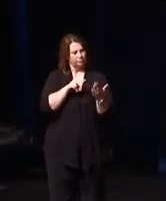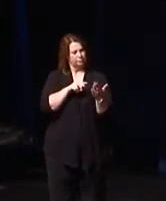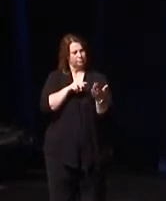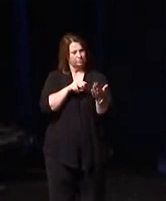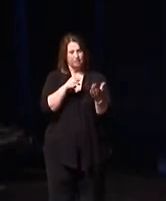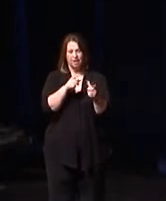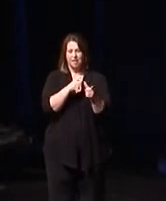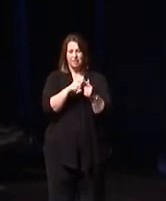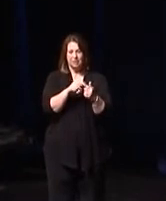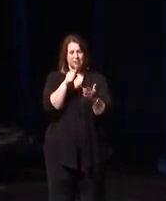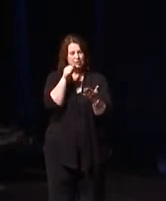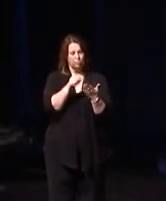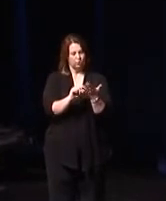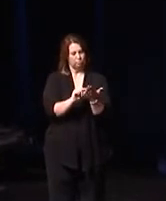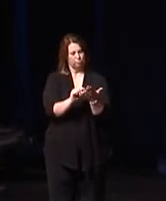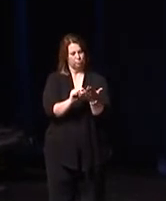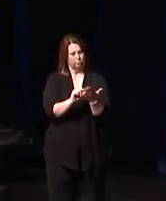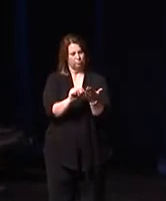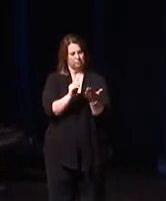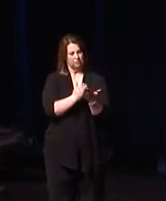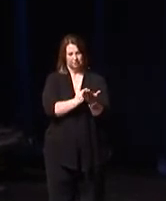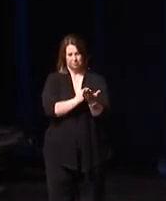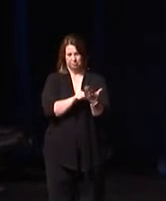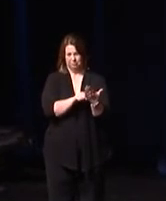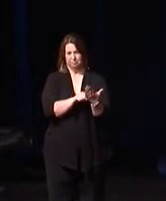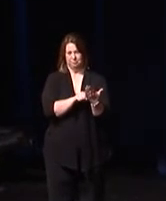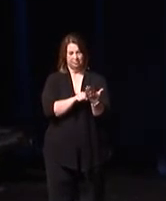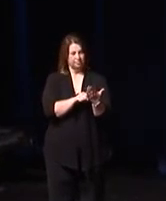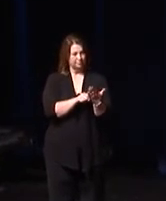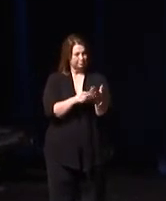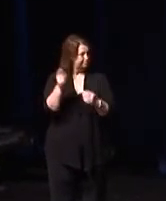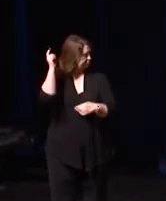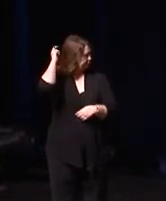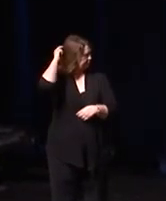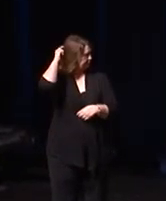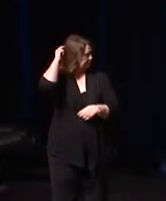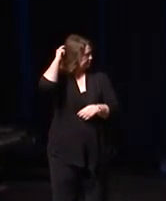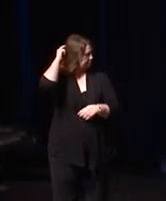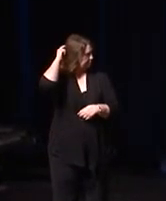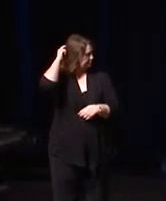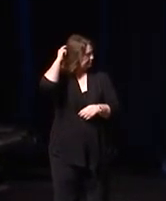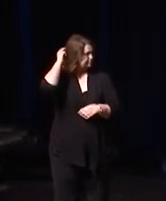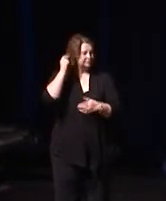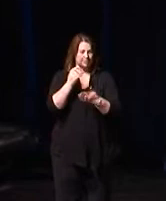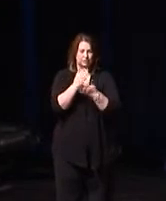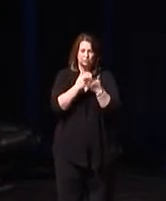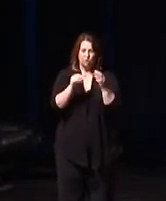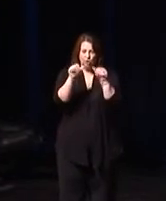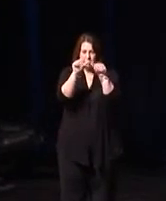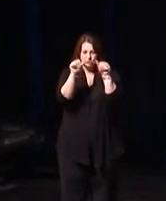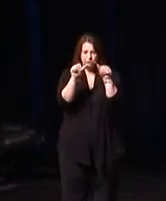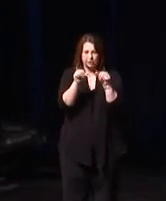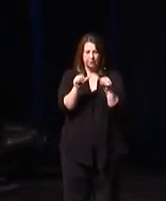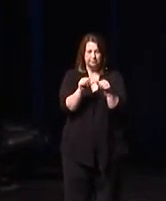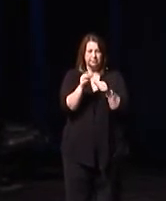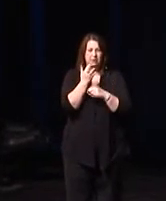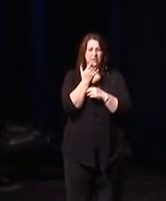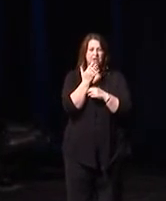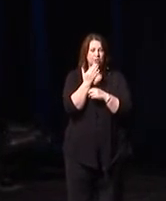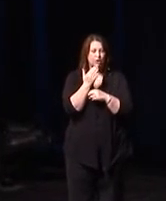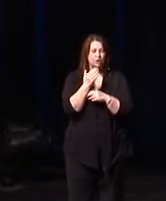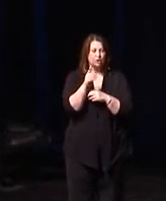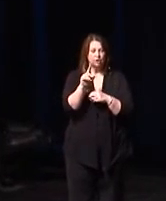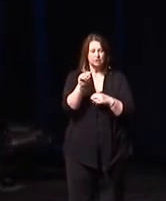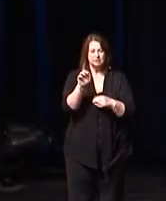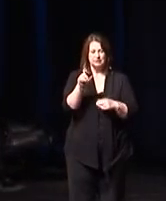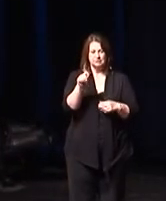doesn't, where the print doesn't jiggle anymore? See, back here in the back of the brain, there's circuits of shape, color, motion, and texture.